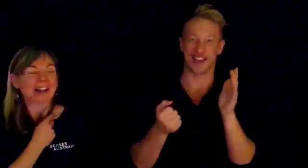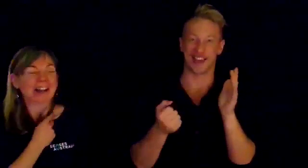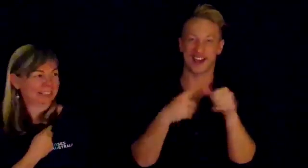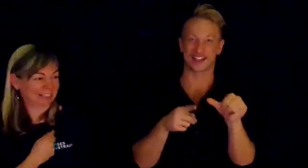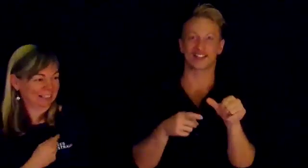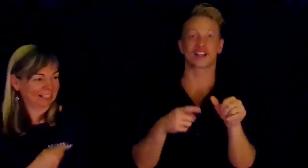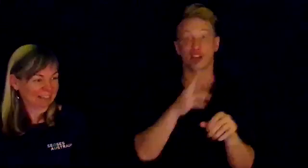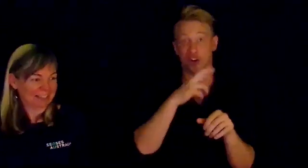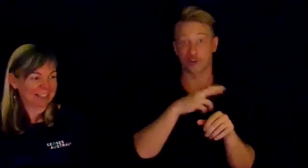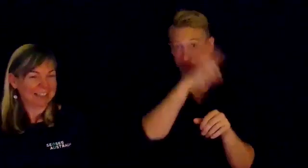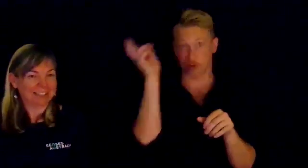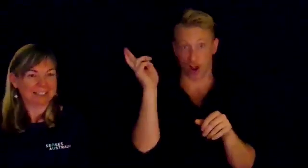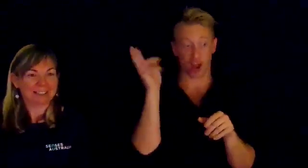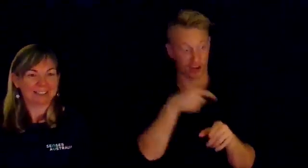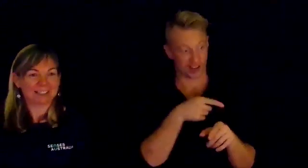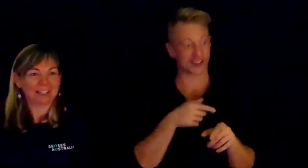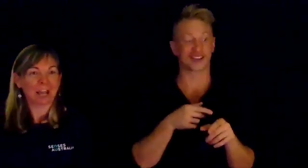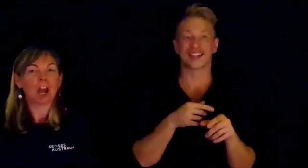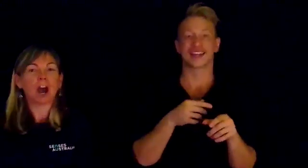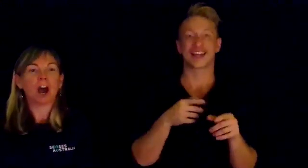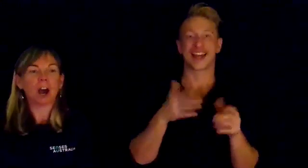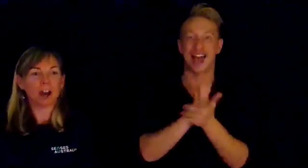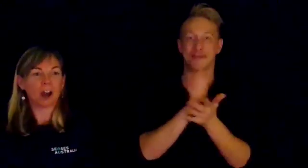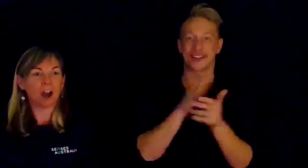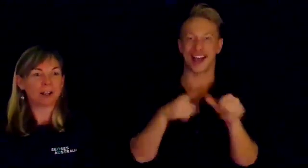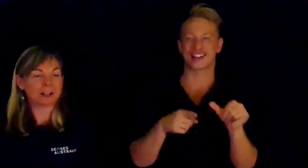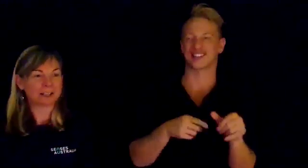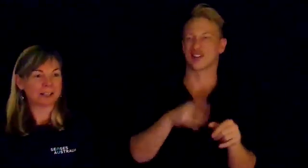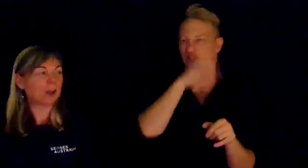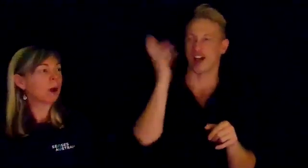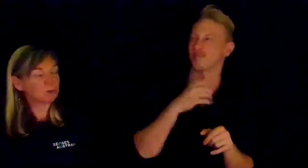And Ryan's also happy to answer that question. Oh, no, he's not. Sorry. Sorry.